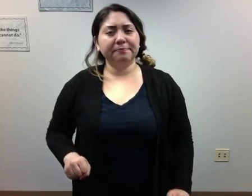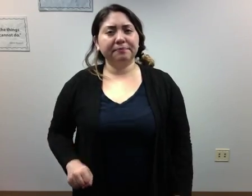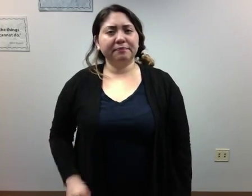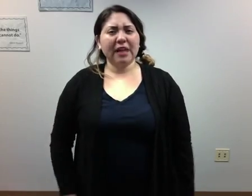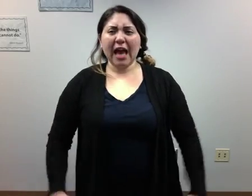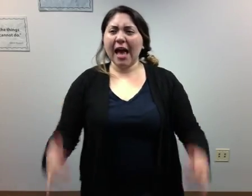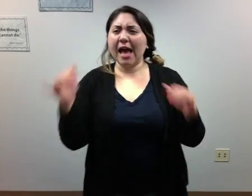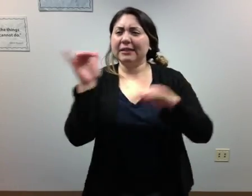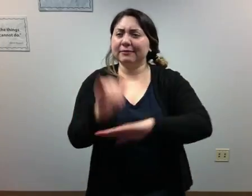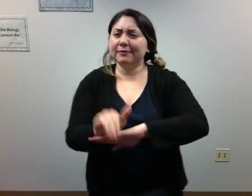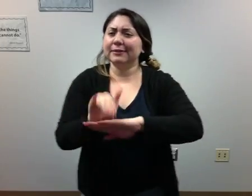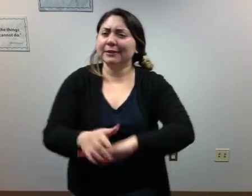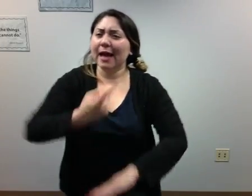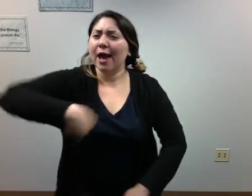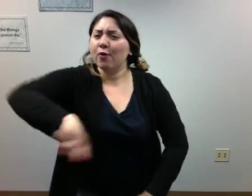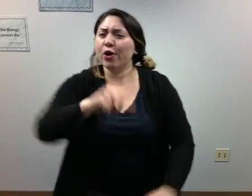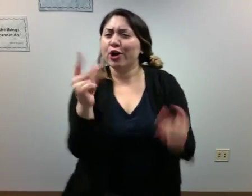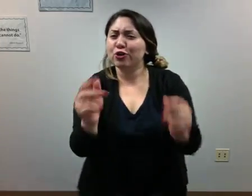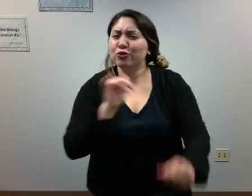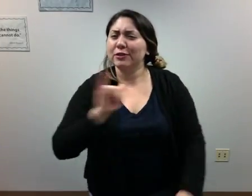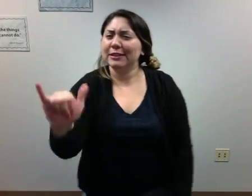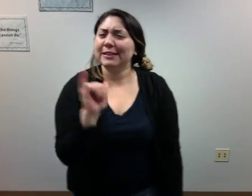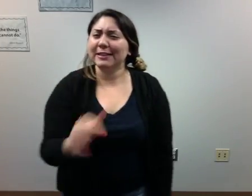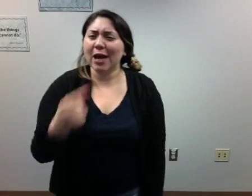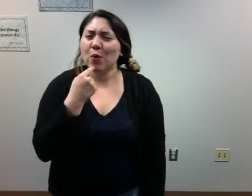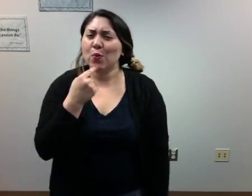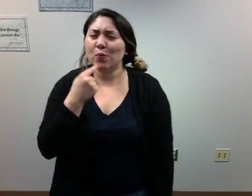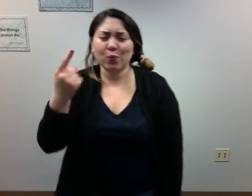do tonight. We're going to tell how the cow ate the cabbage.